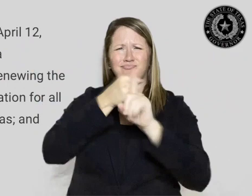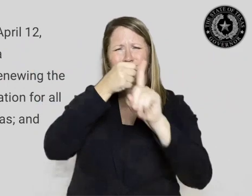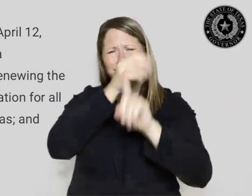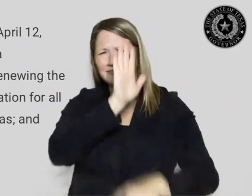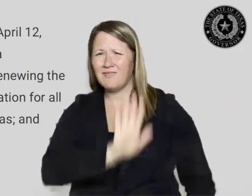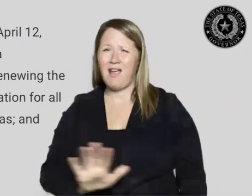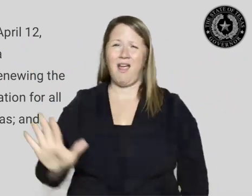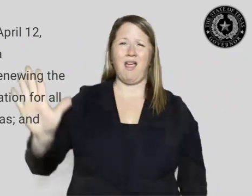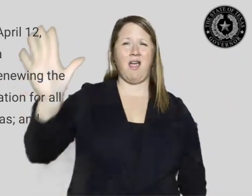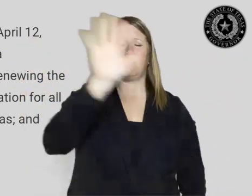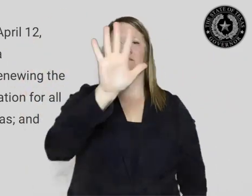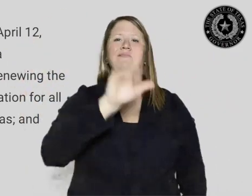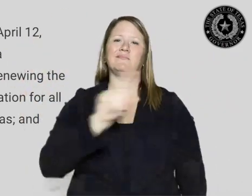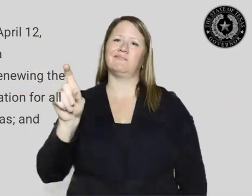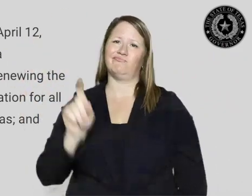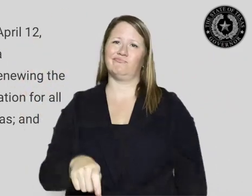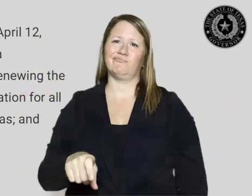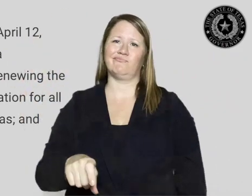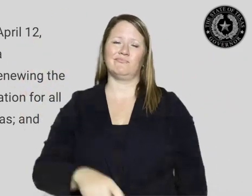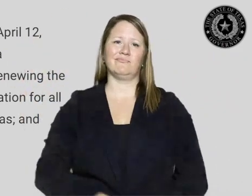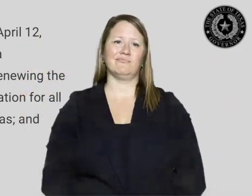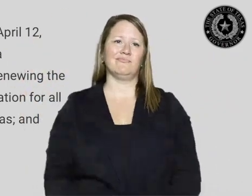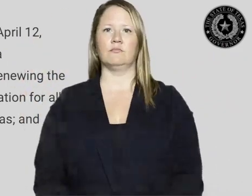in Texas, and